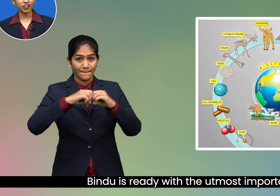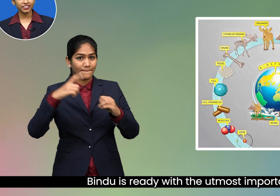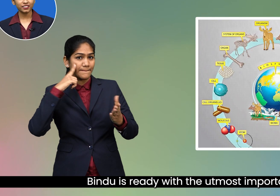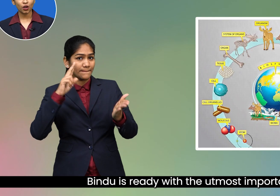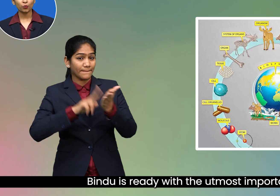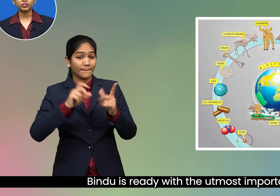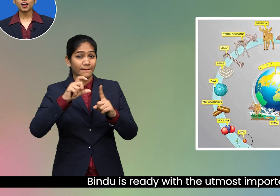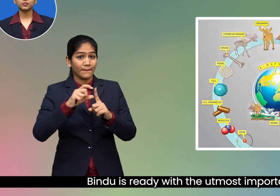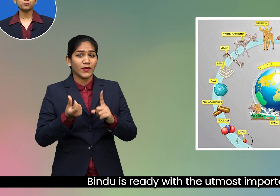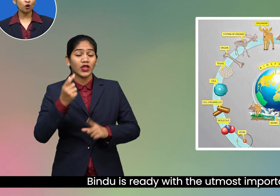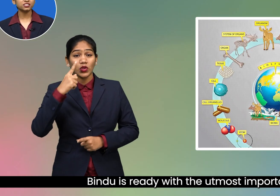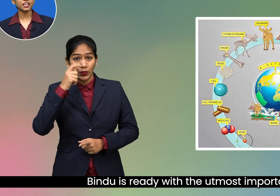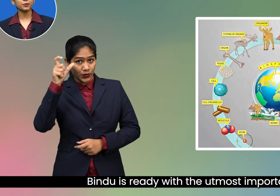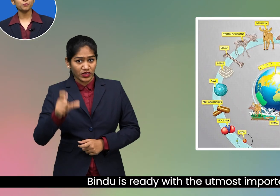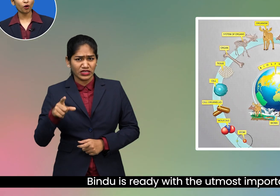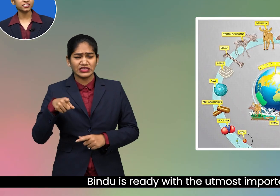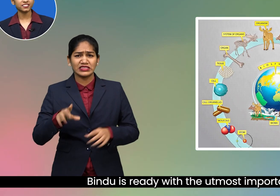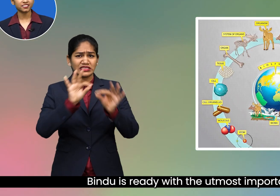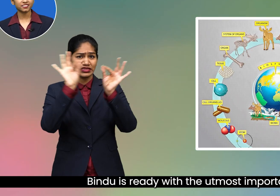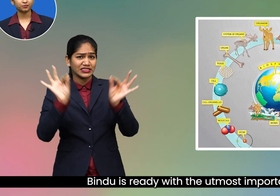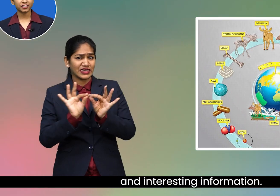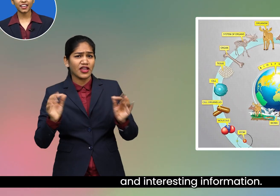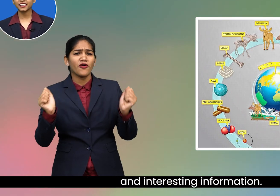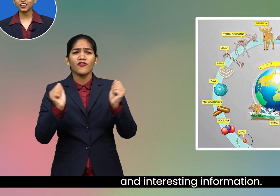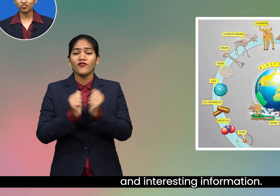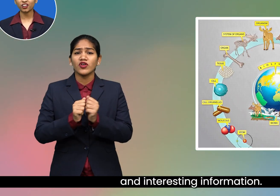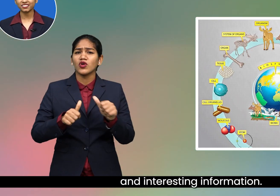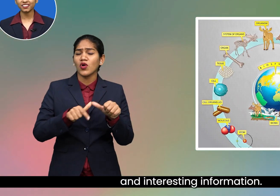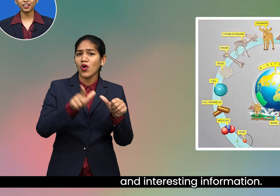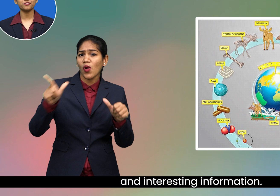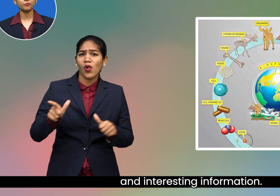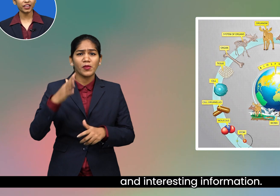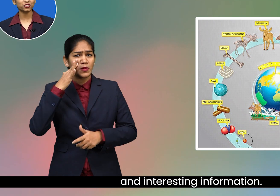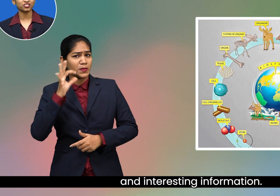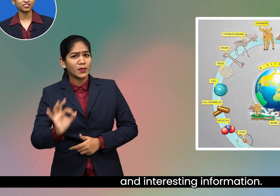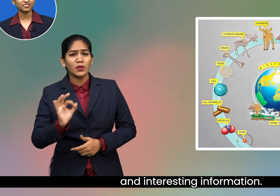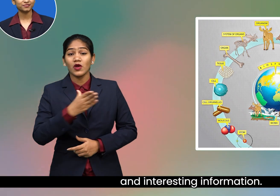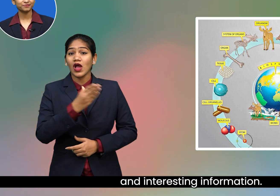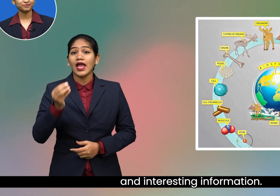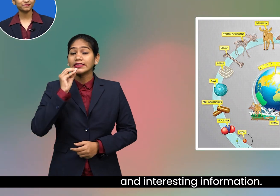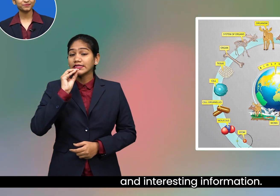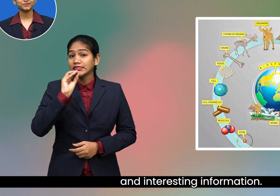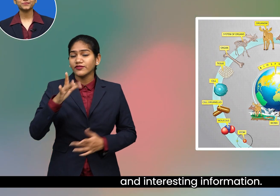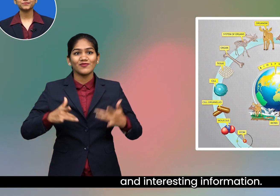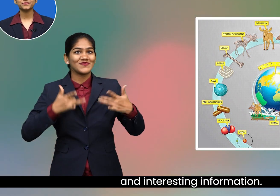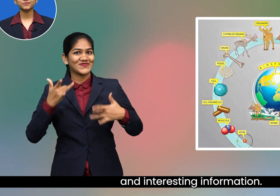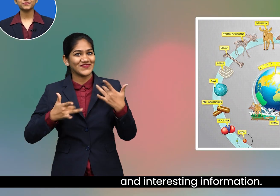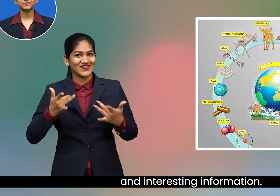Bindu is ready with utmost important and interesting information.